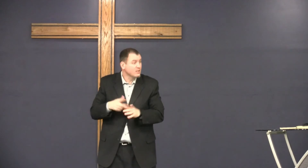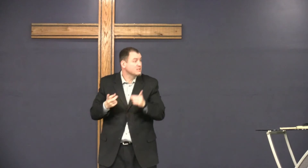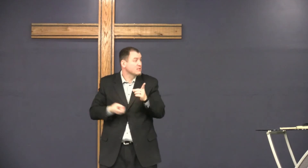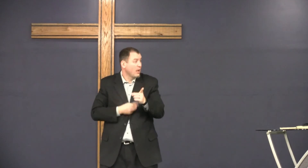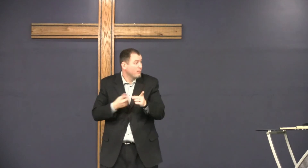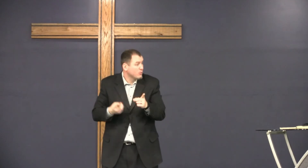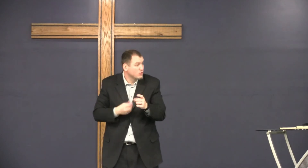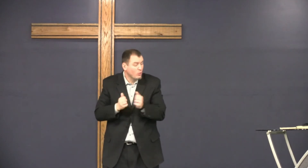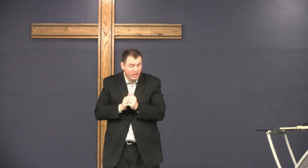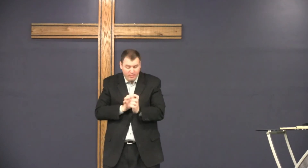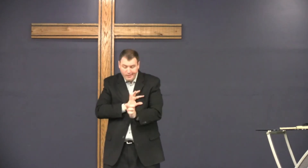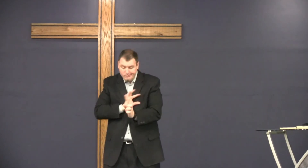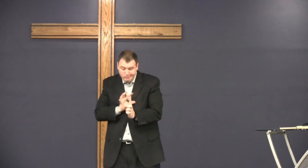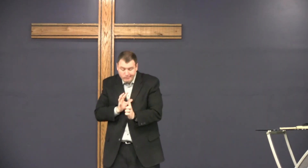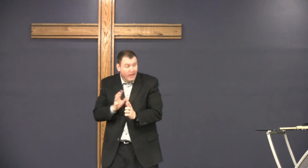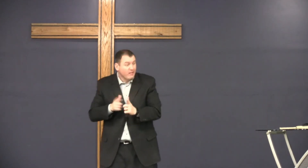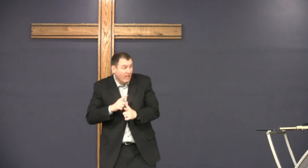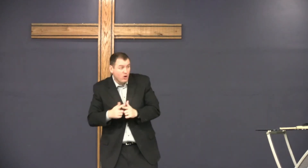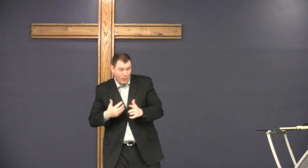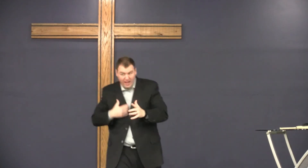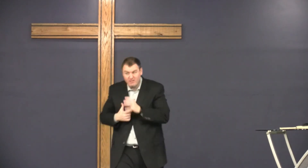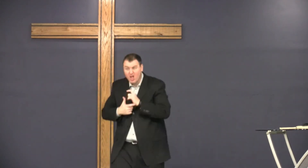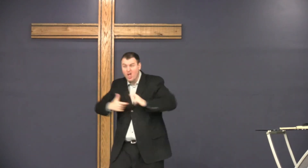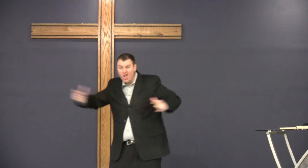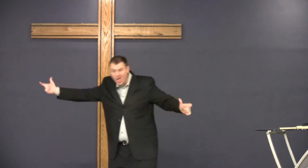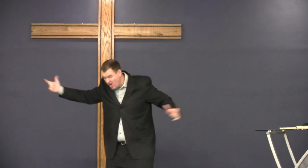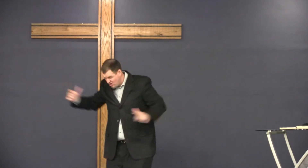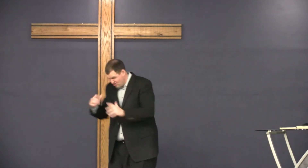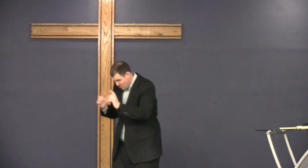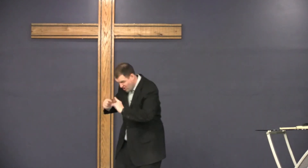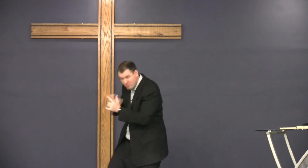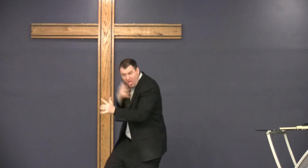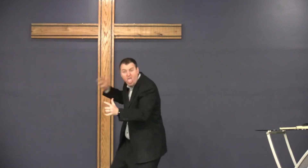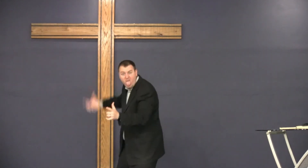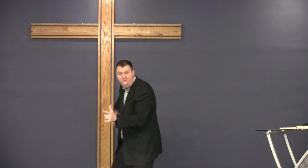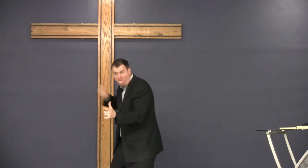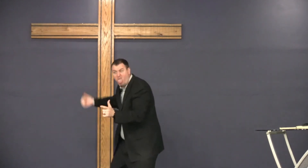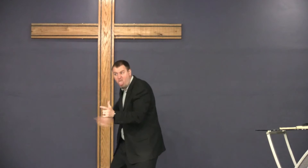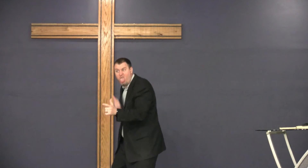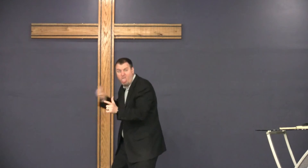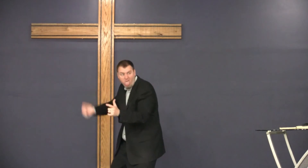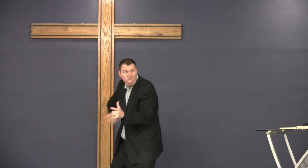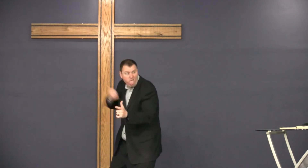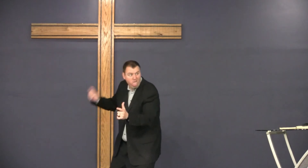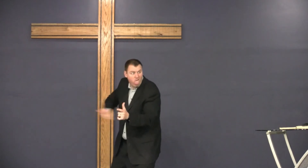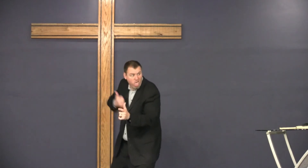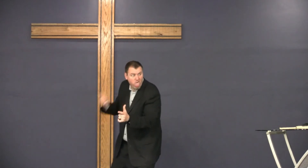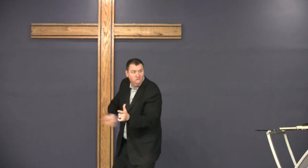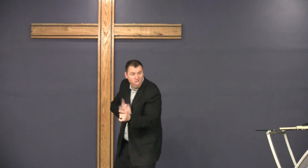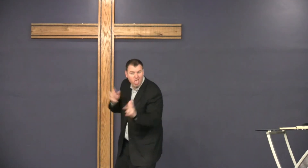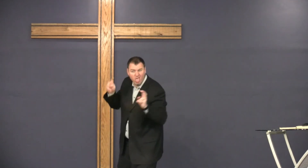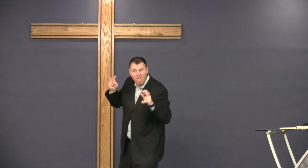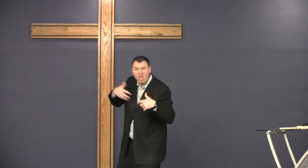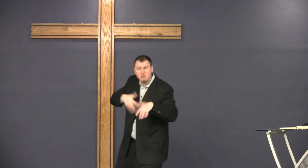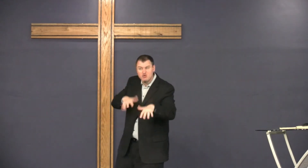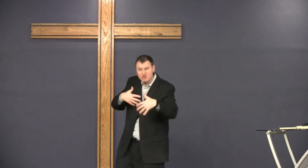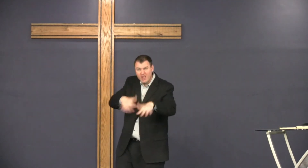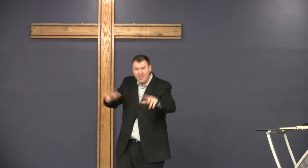just riding on a donkey and his disciples following, and then you have a huge multitude following after them. It's